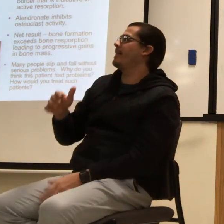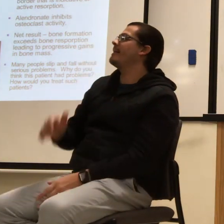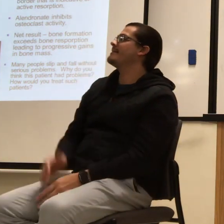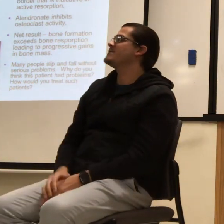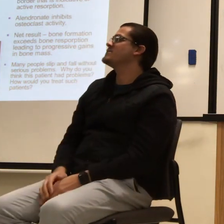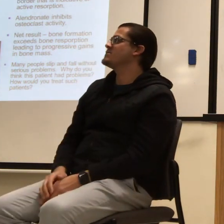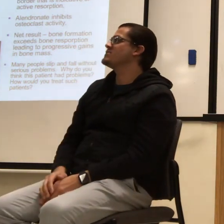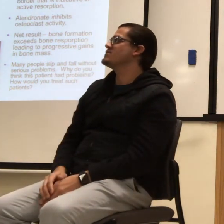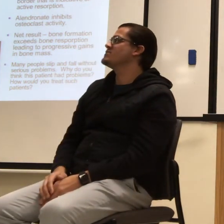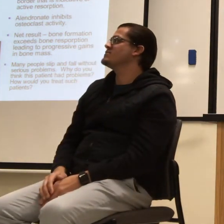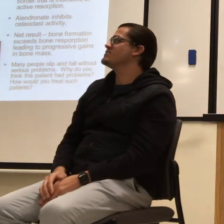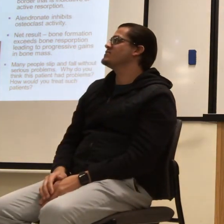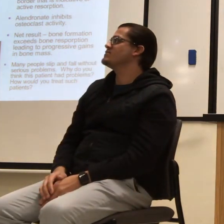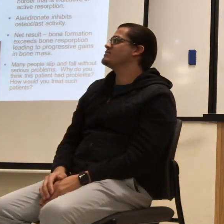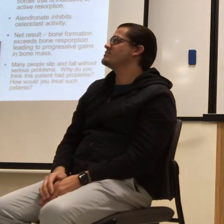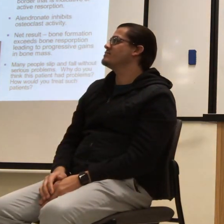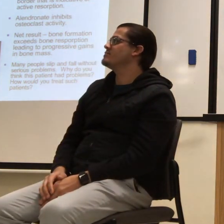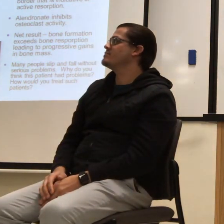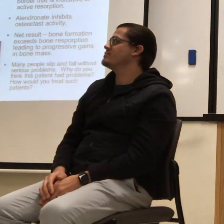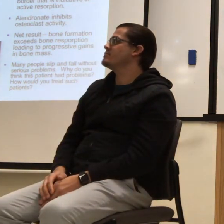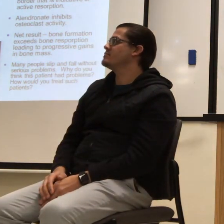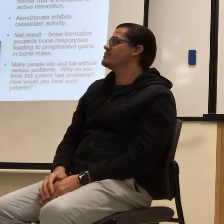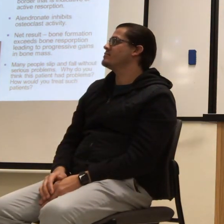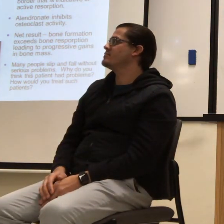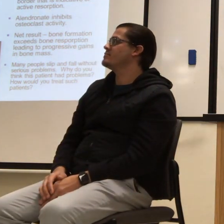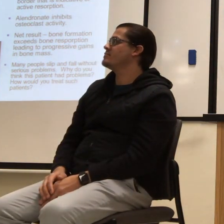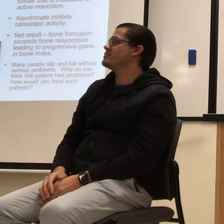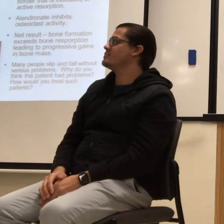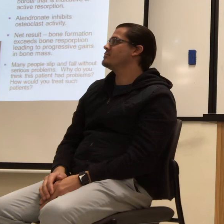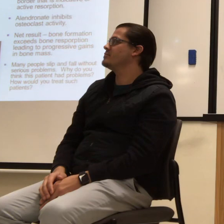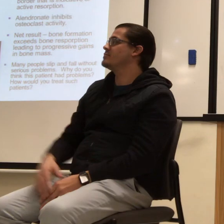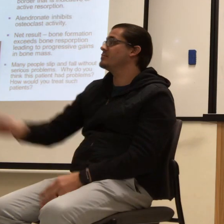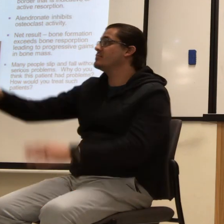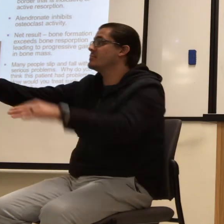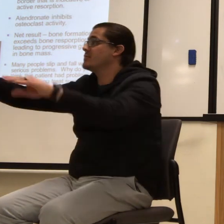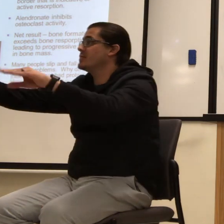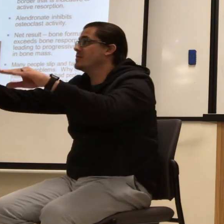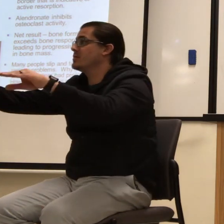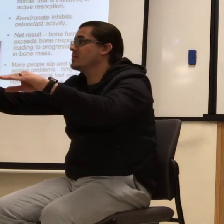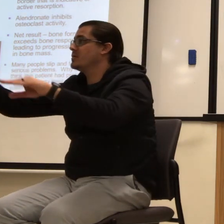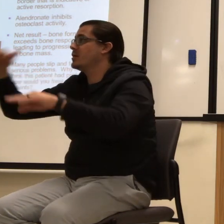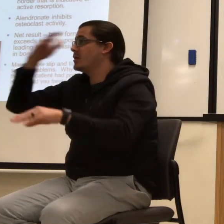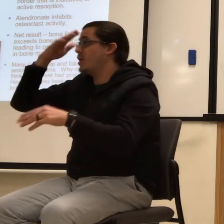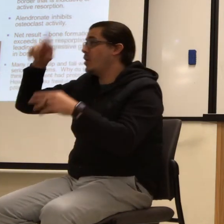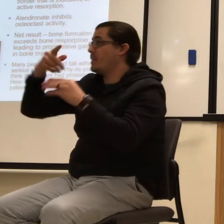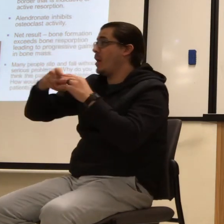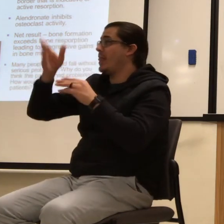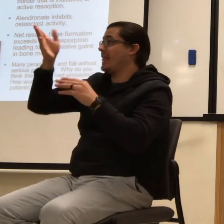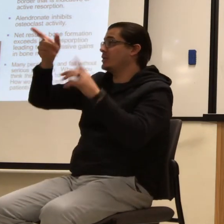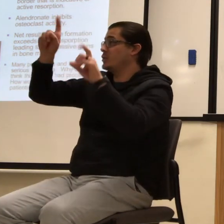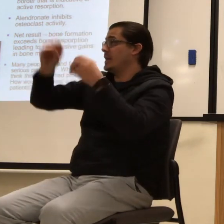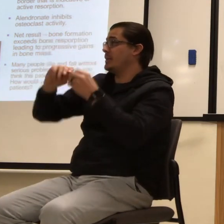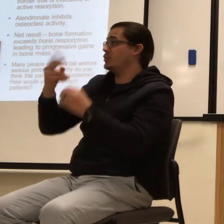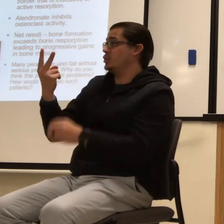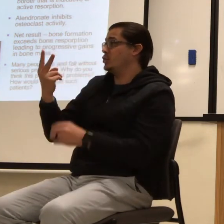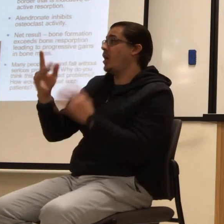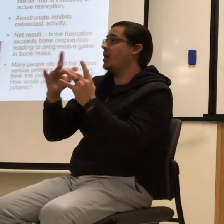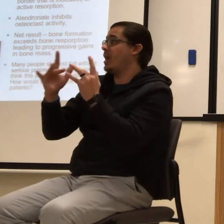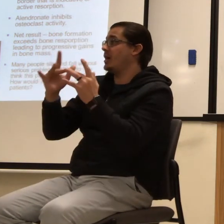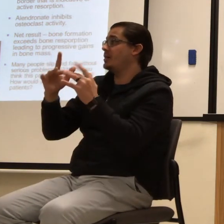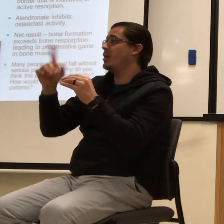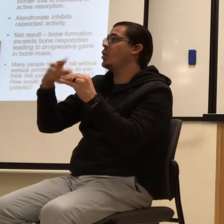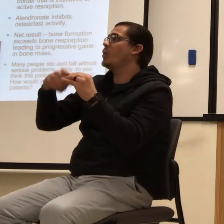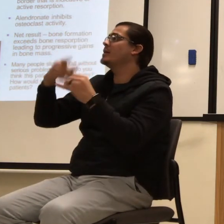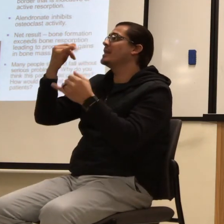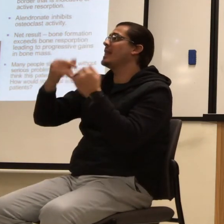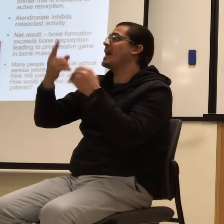also, since I'm thinking about it, you know about lecture exam 2, right? It's online. It's online. And when's the last day you can take